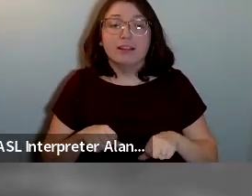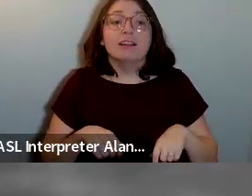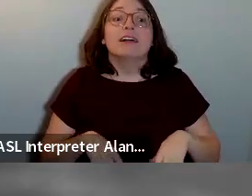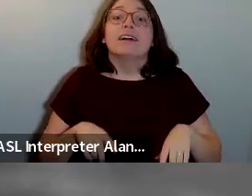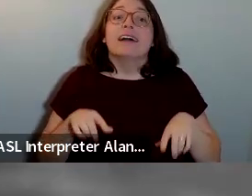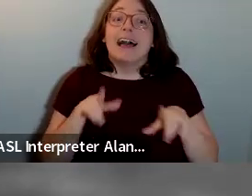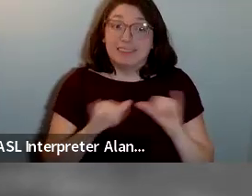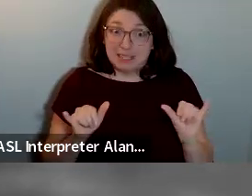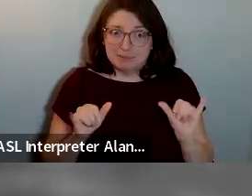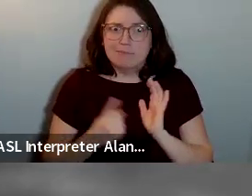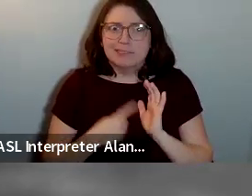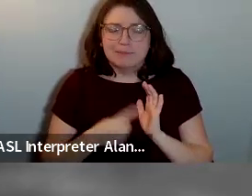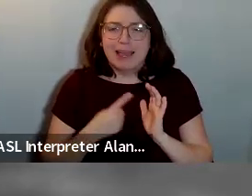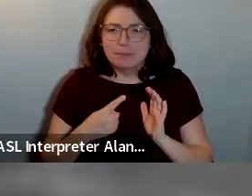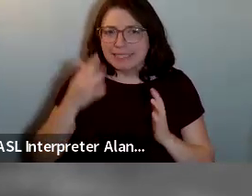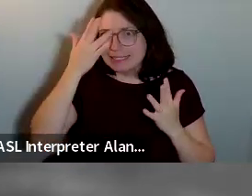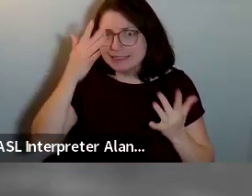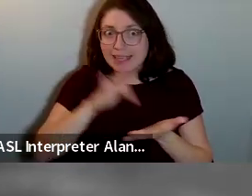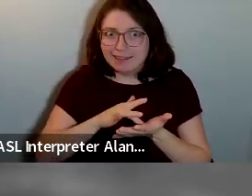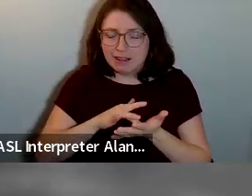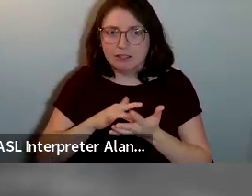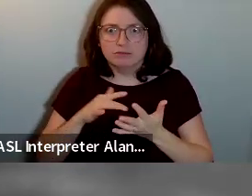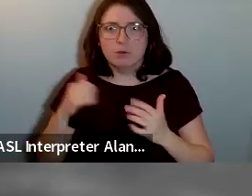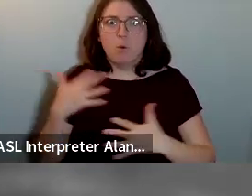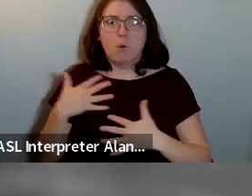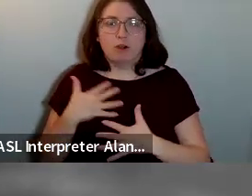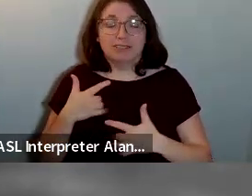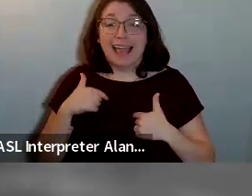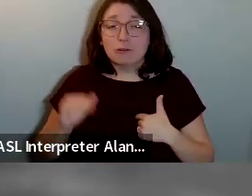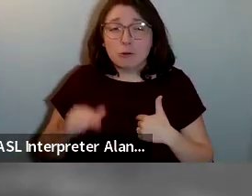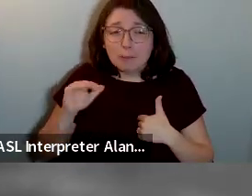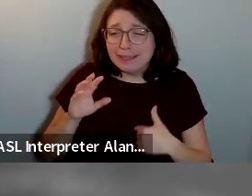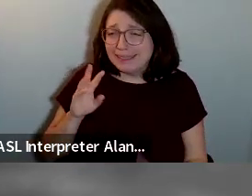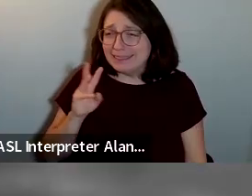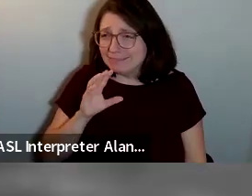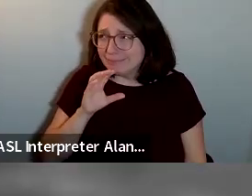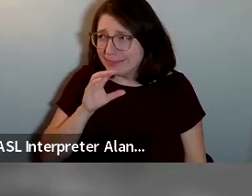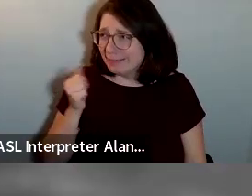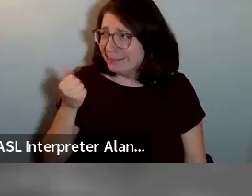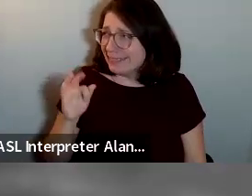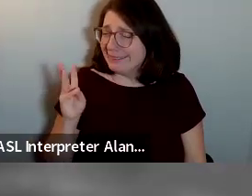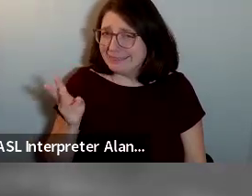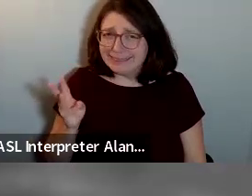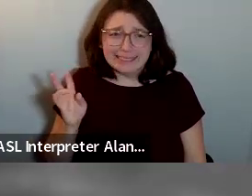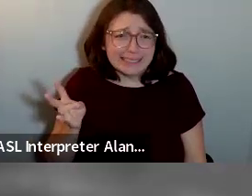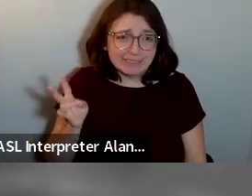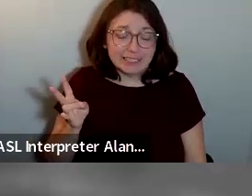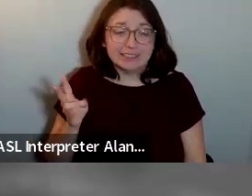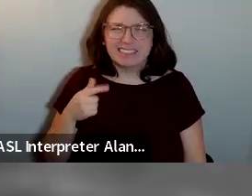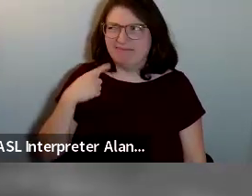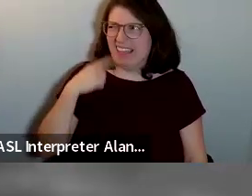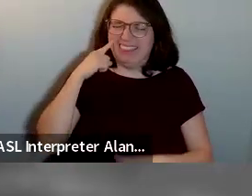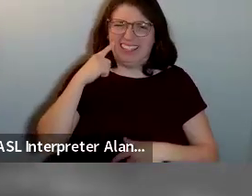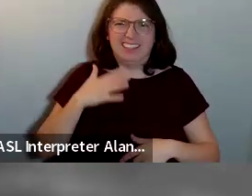horrors. I grew up in the 60s and 70s, and I learned early on, gosh, I must have been in fourth grade when I learned that this is my brain